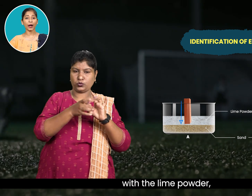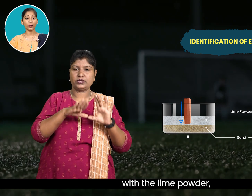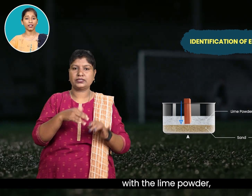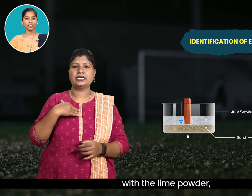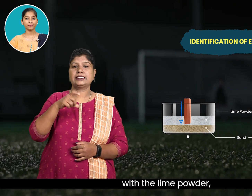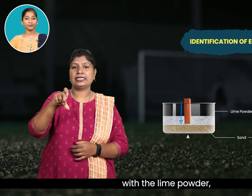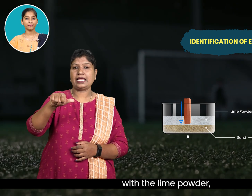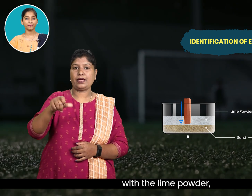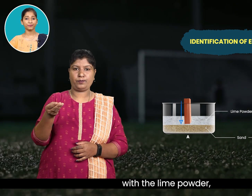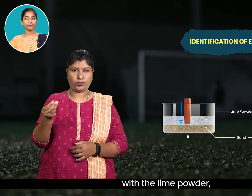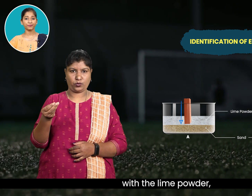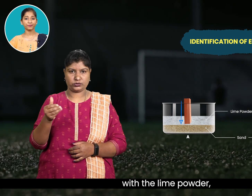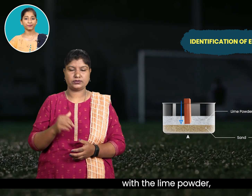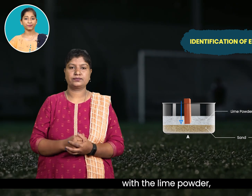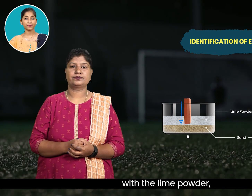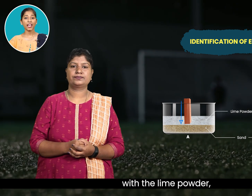lime powder,